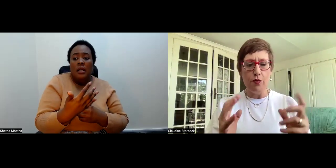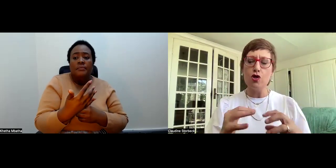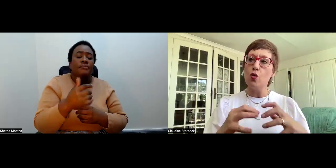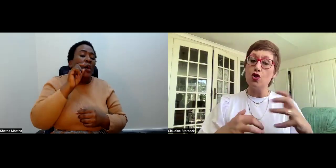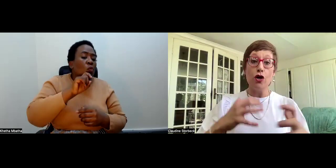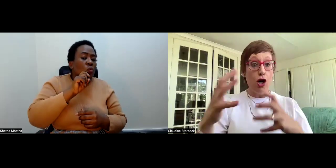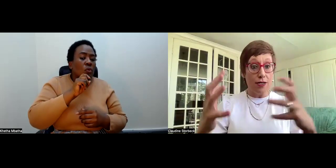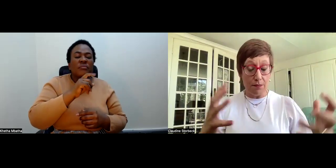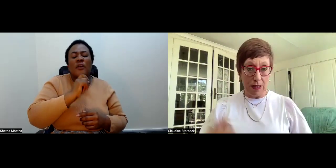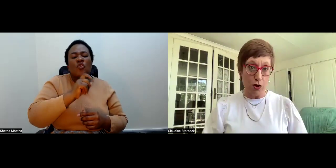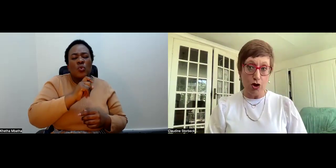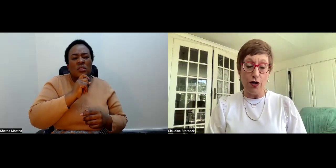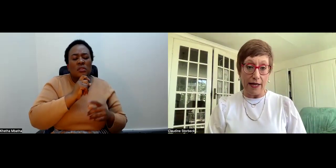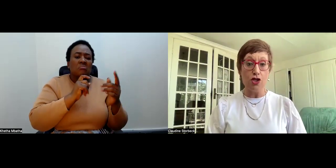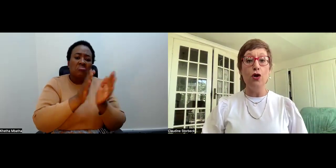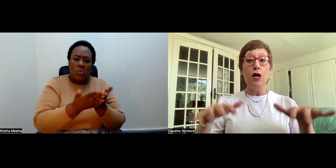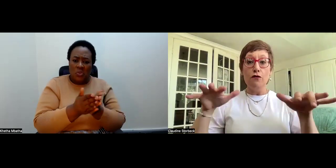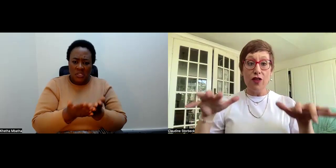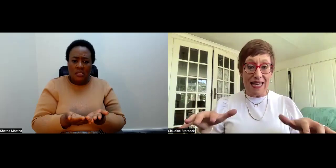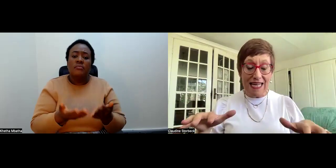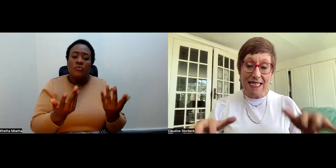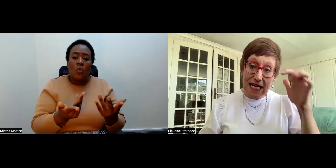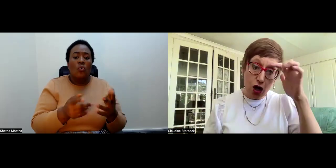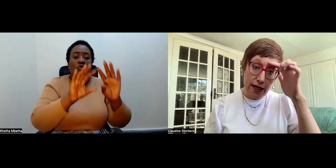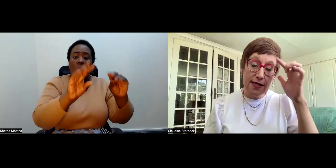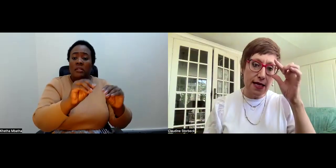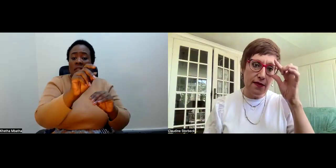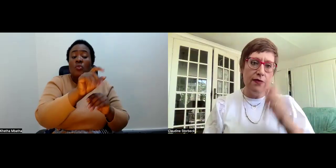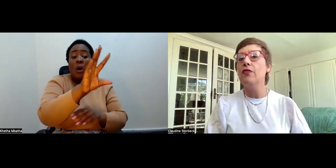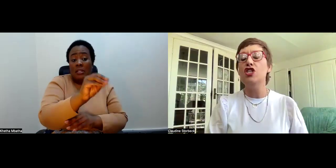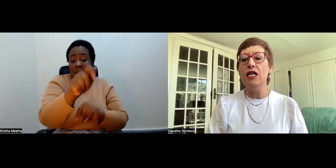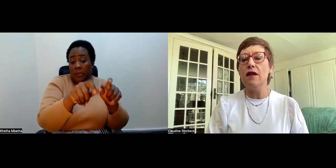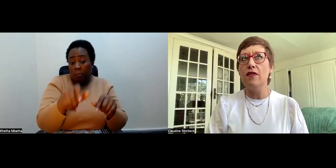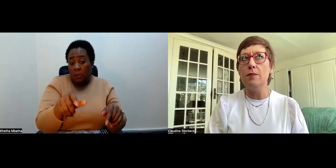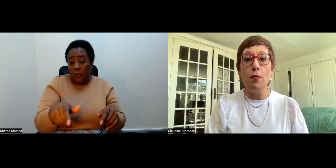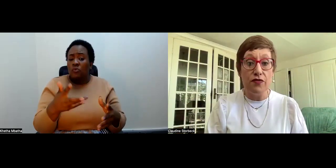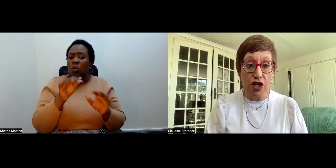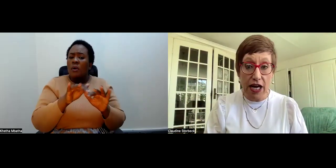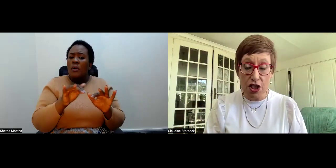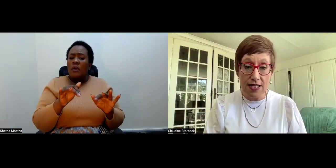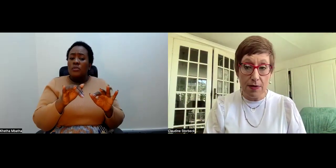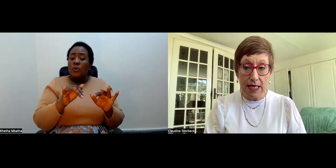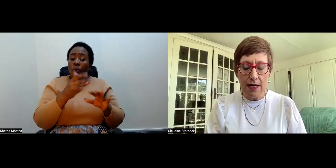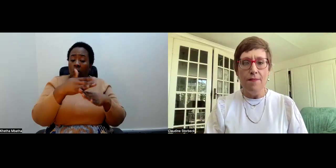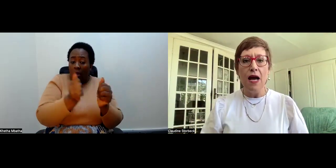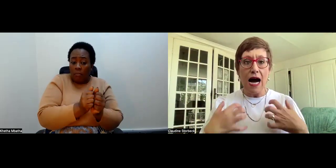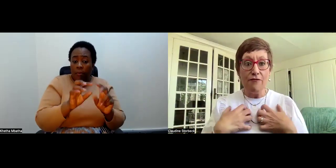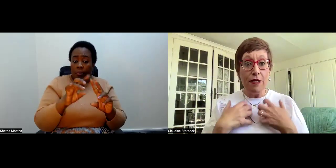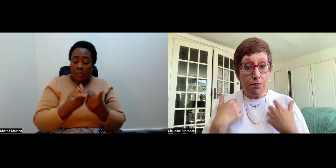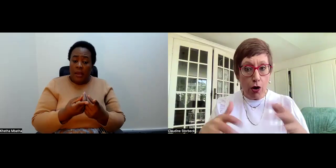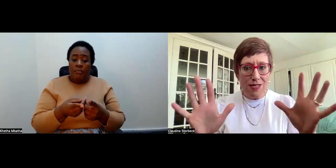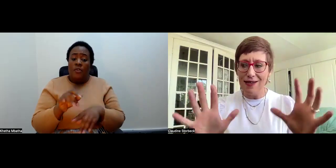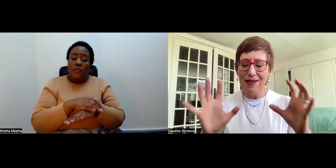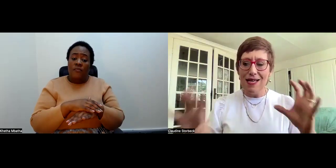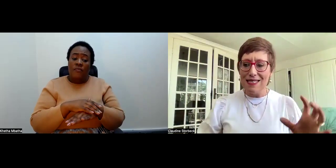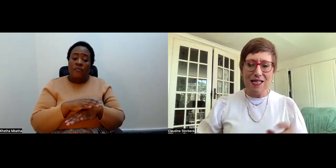set of books or start asking people to donate. So for the ECD colleagues in the Department of Education, DBE, I've